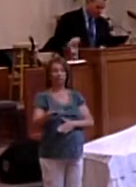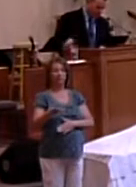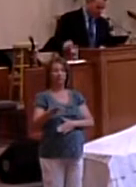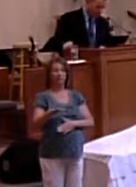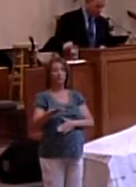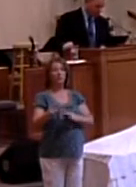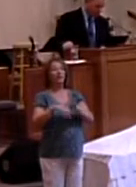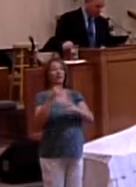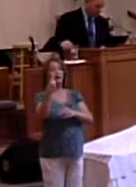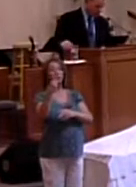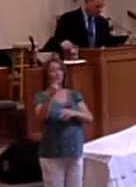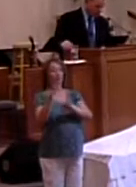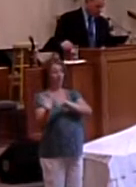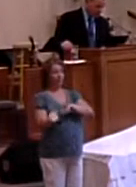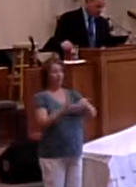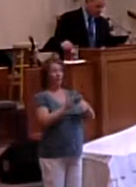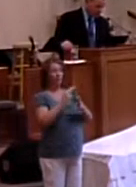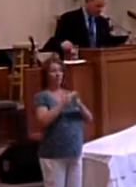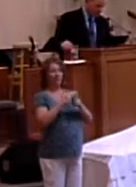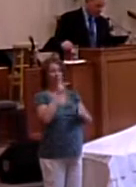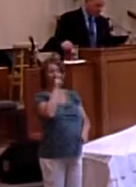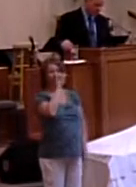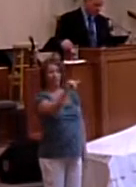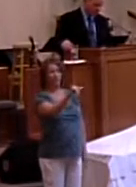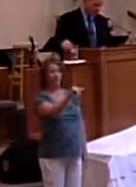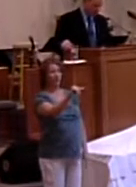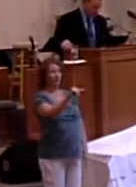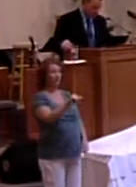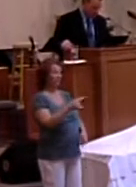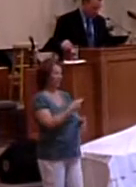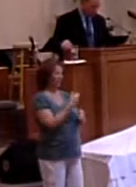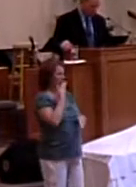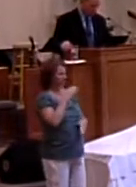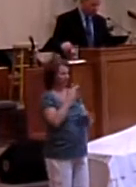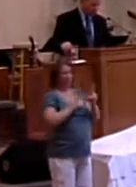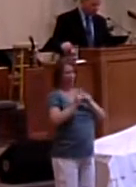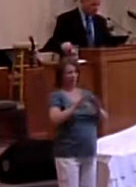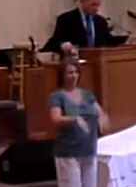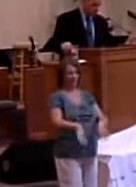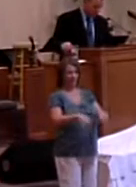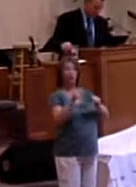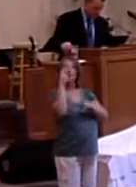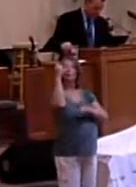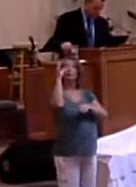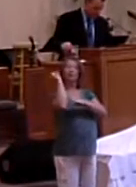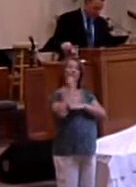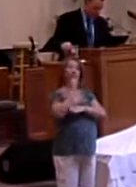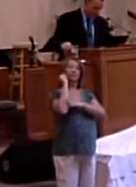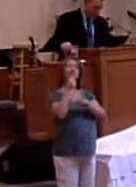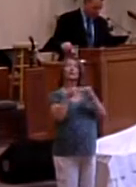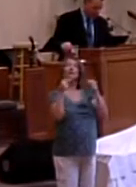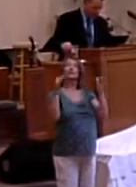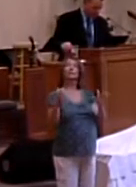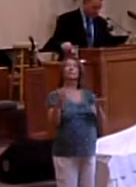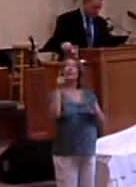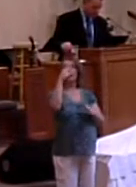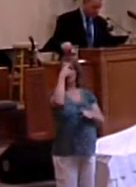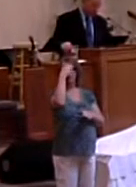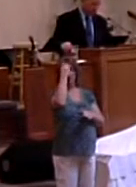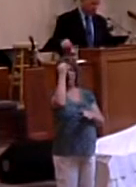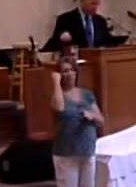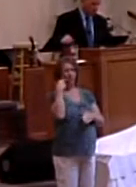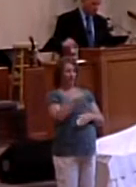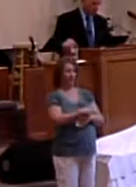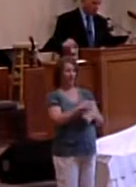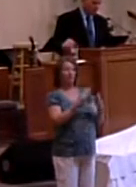their name forever and ever. Endless ruin has overtaken the enemy. You have uprooted their cities. Even the memory of them has perished.